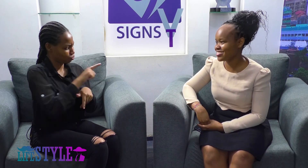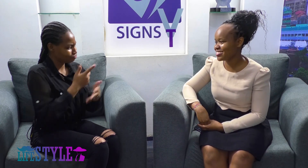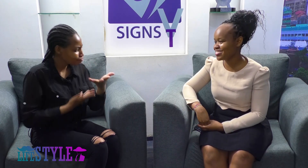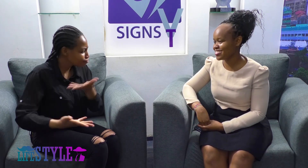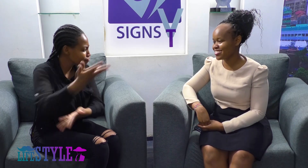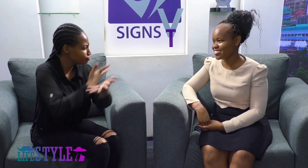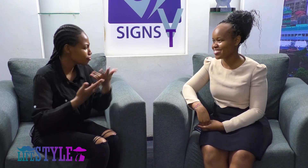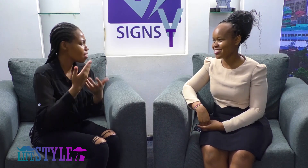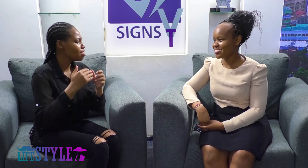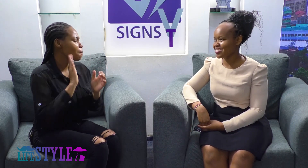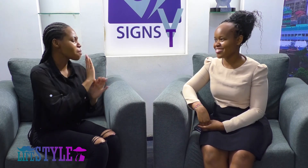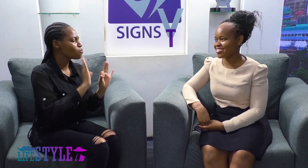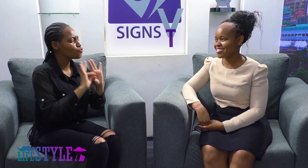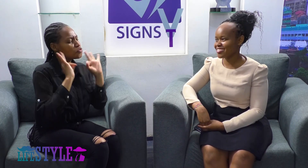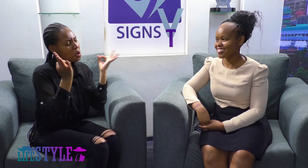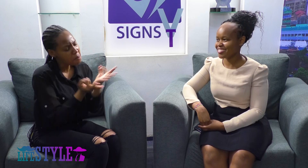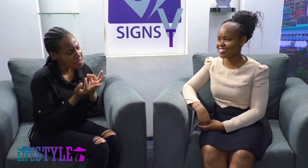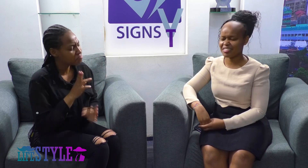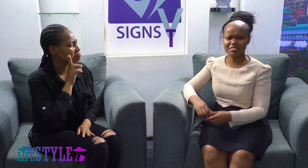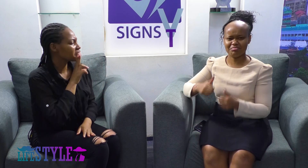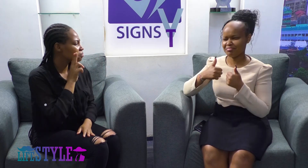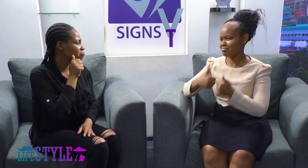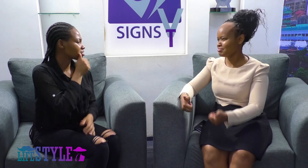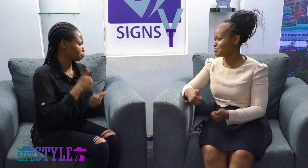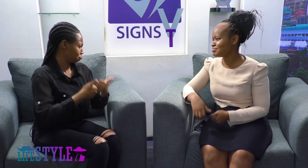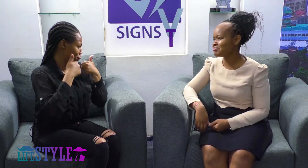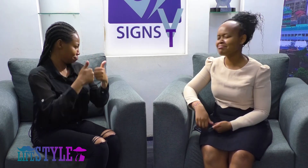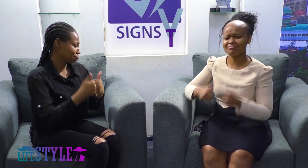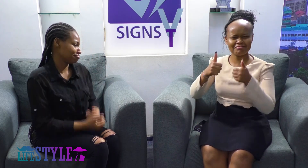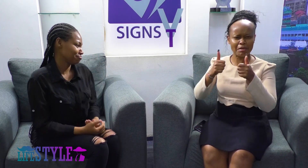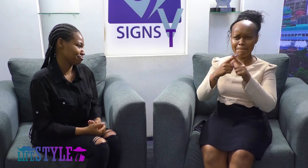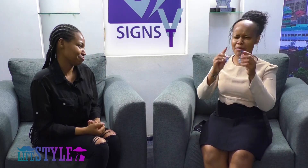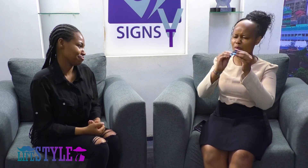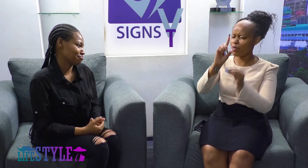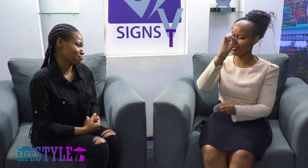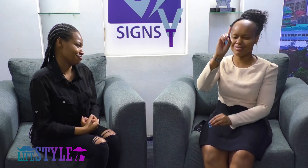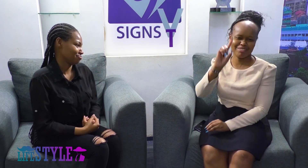Now you feeling good and interacting with your mom and family and auntie and uncle? Yeah.